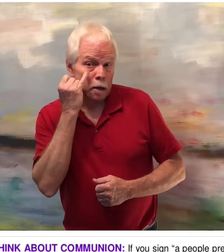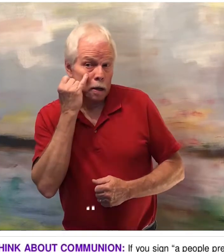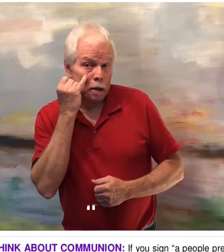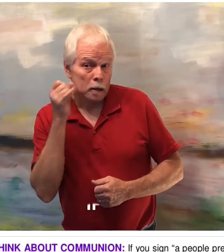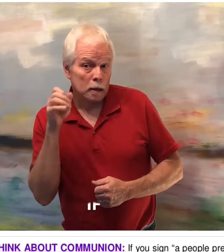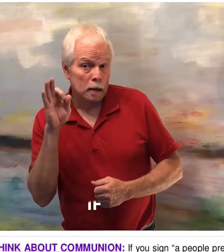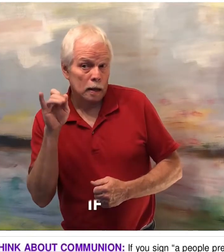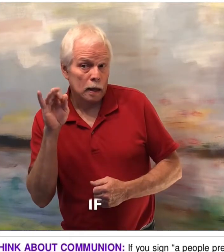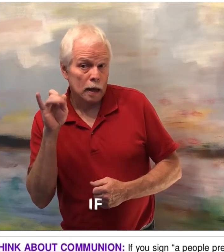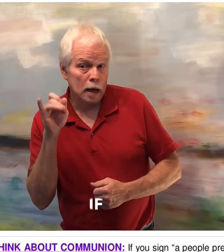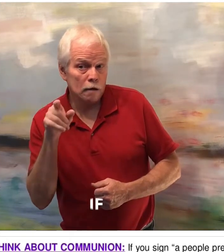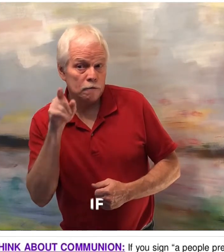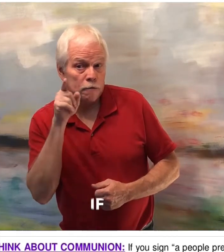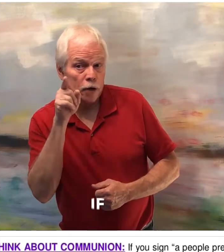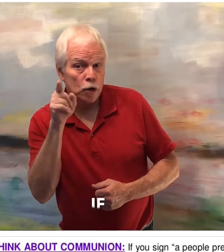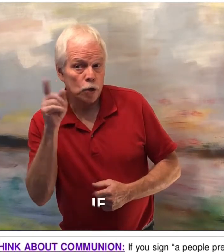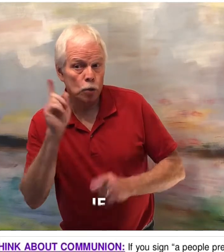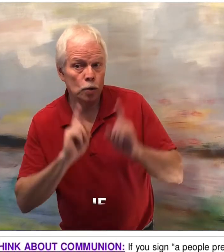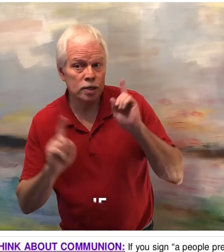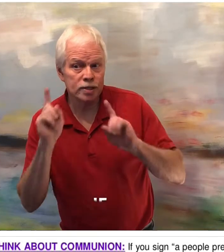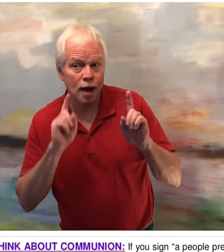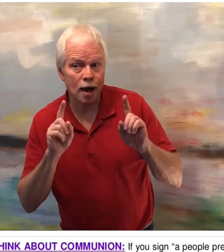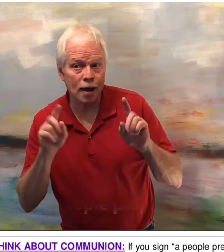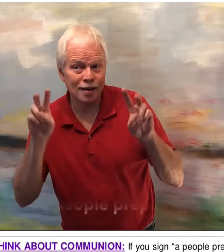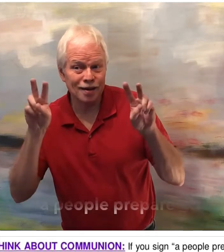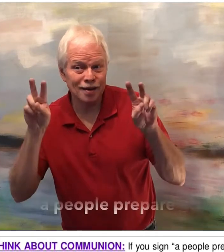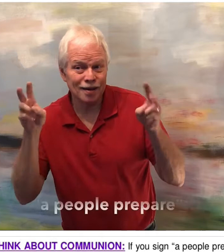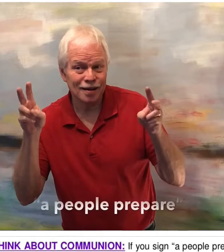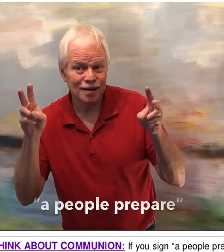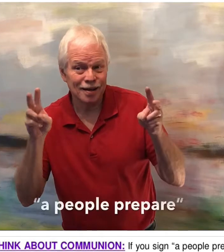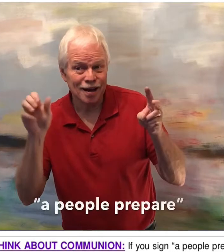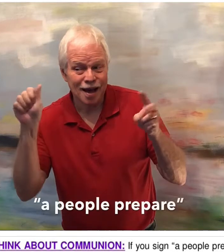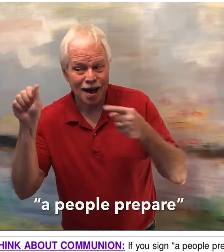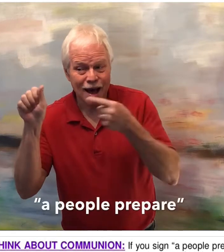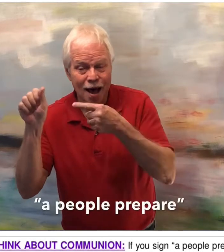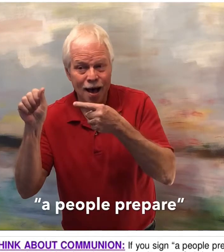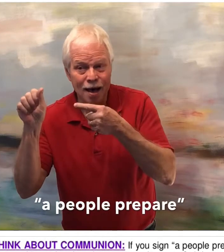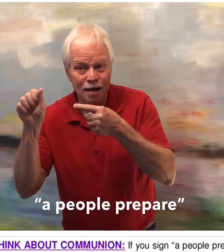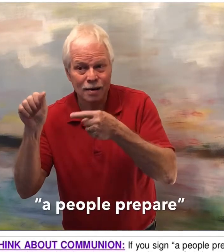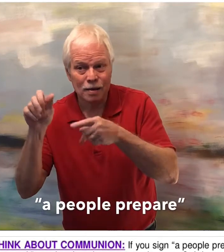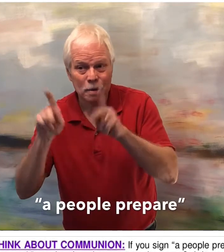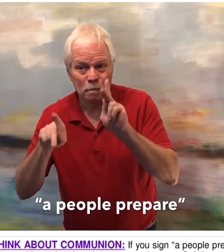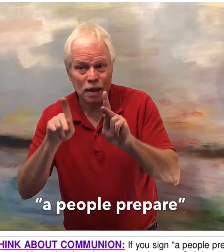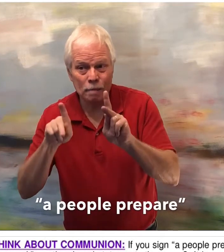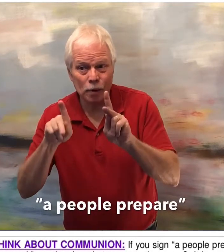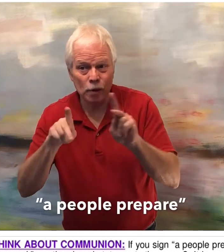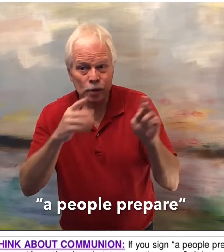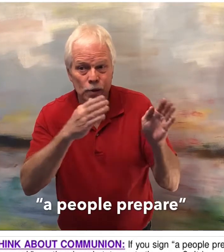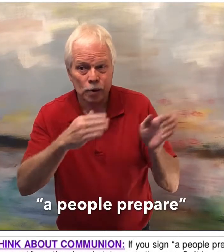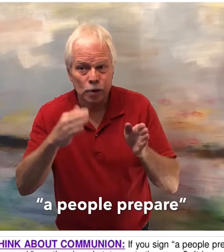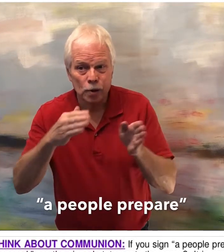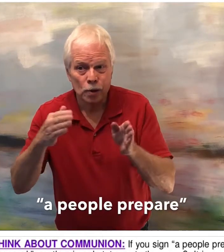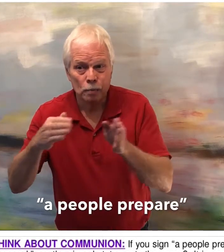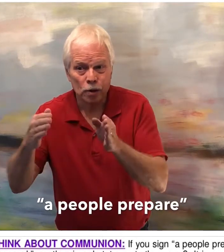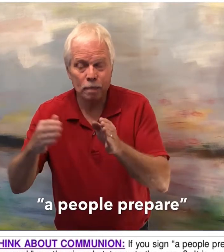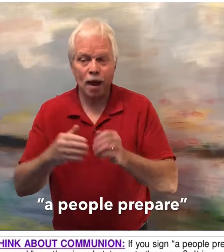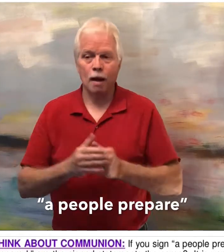If you sign a people prepare